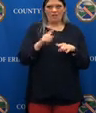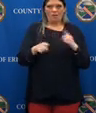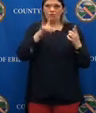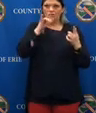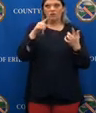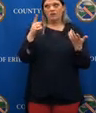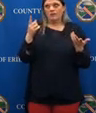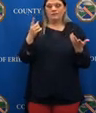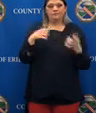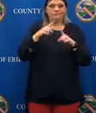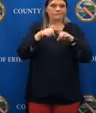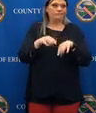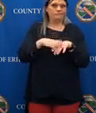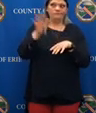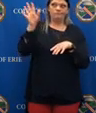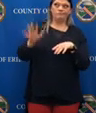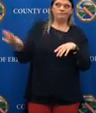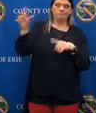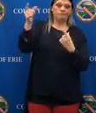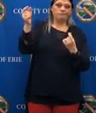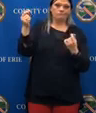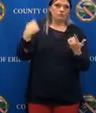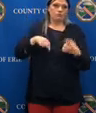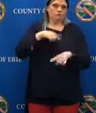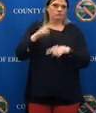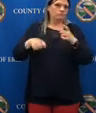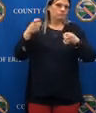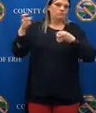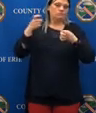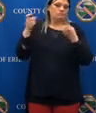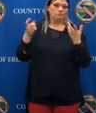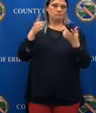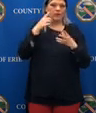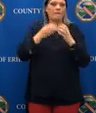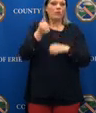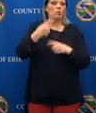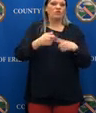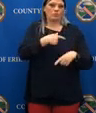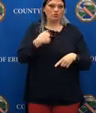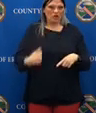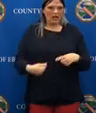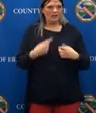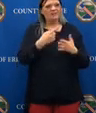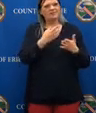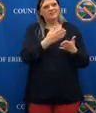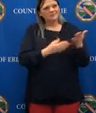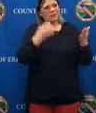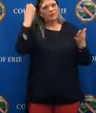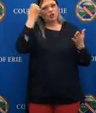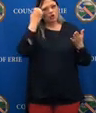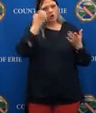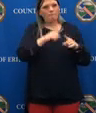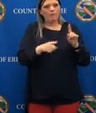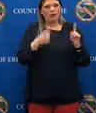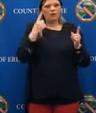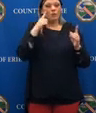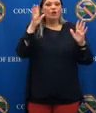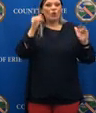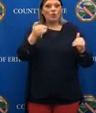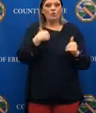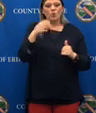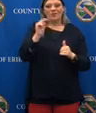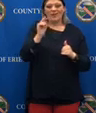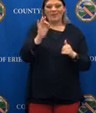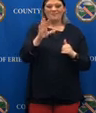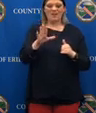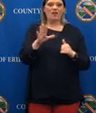of the distribution chains and what's happening, because most of these are coming from China, some are coming from Europe, but we hope to have N95s